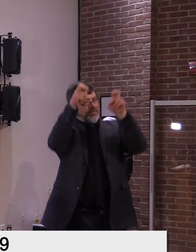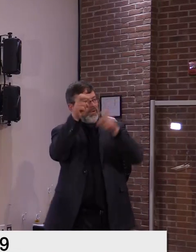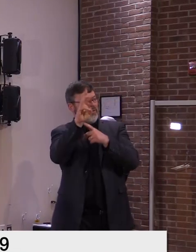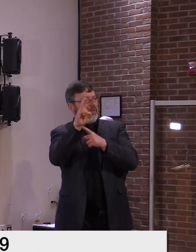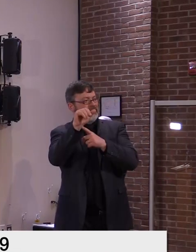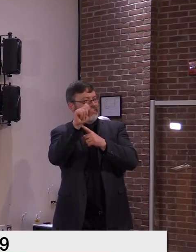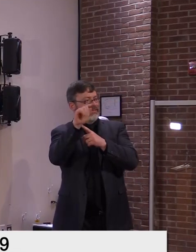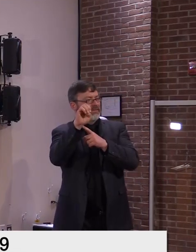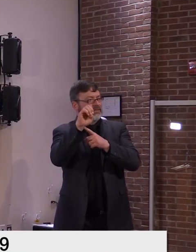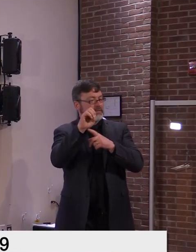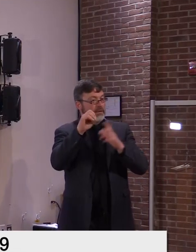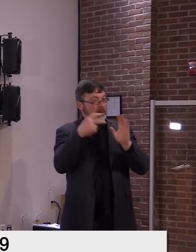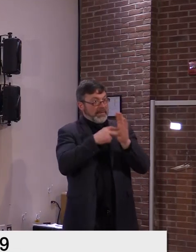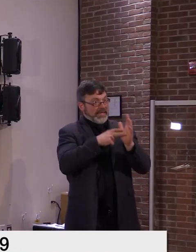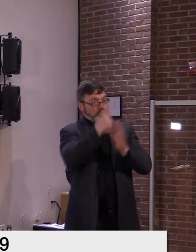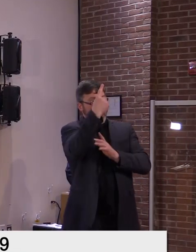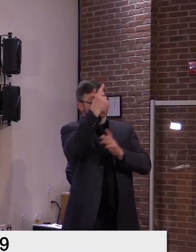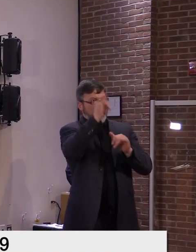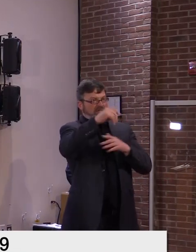it.